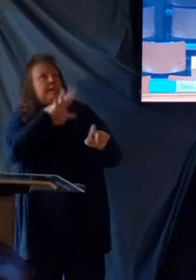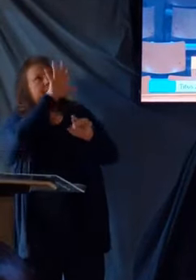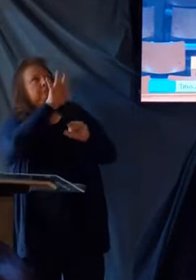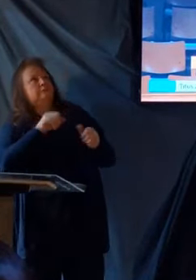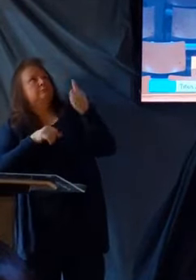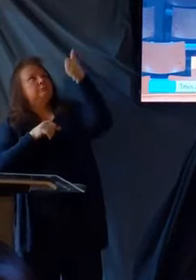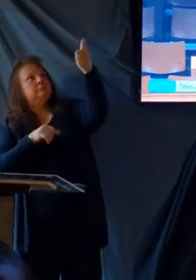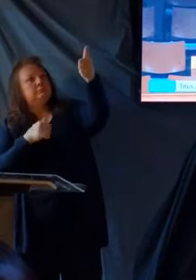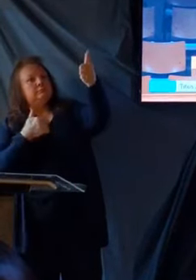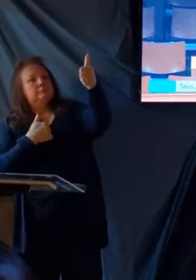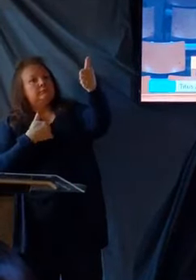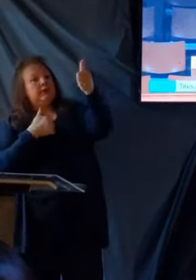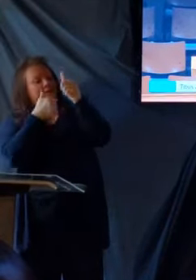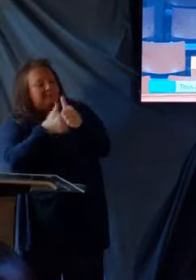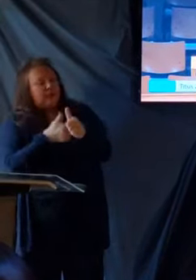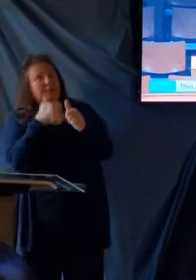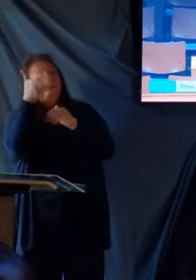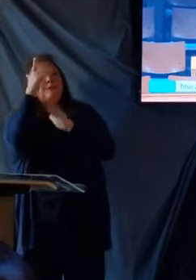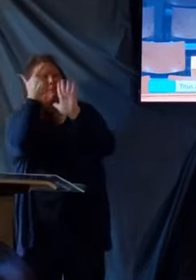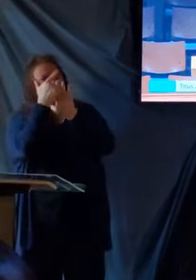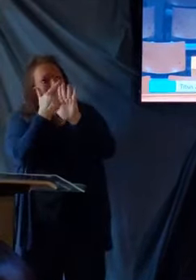appointed.